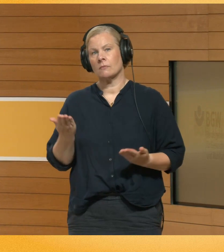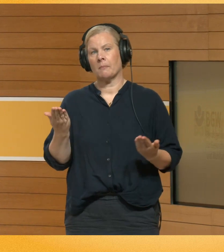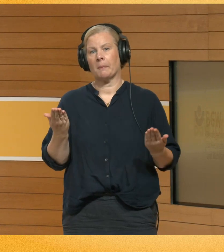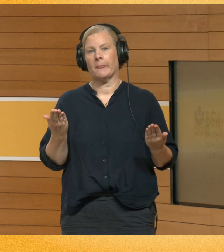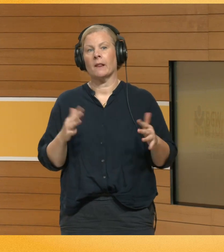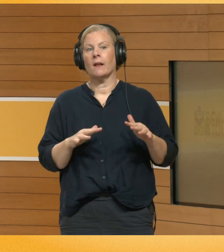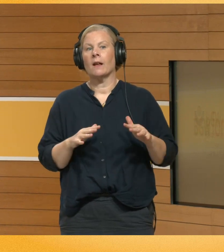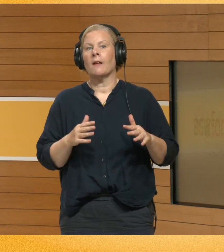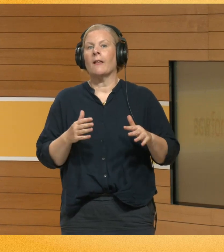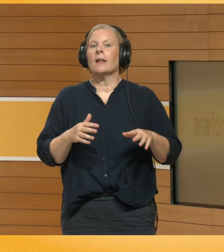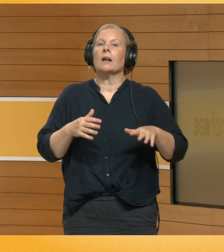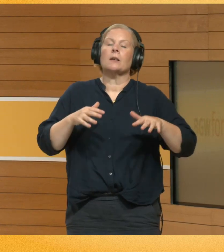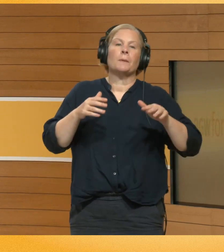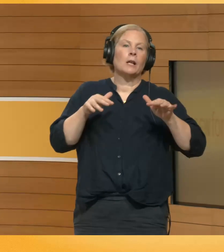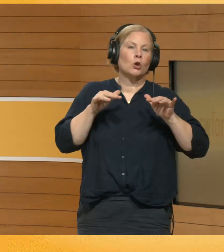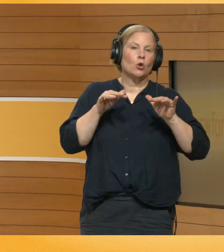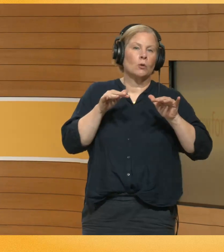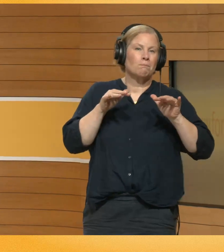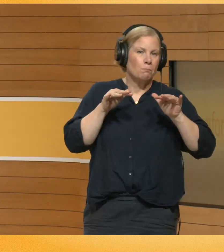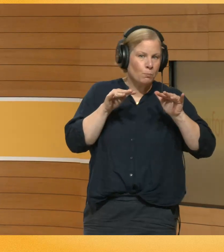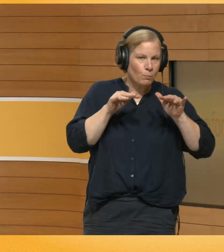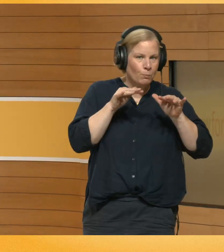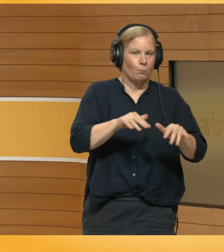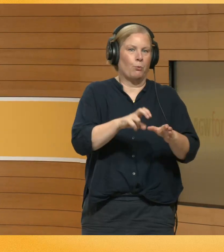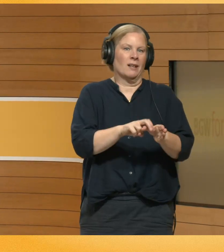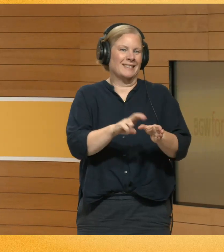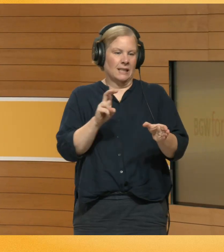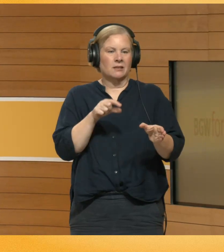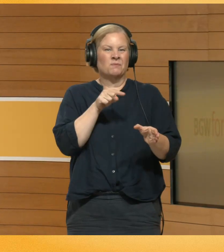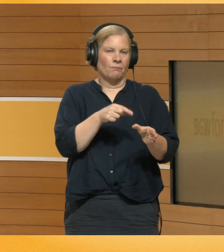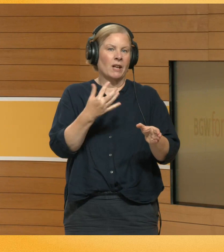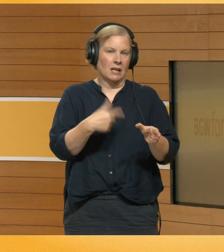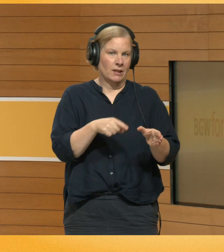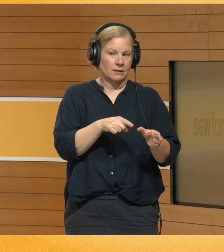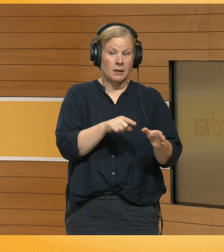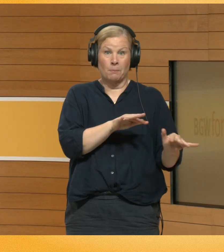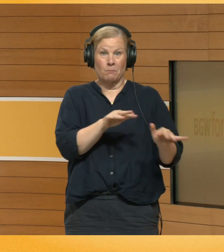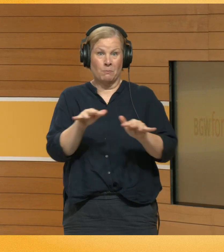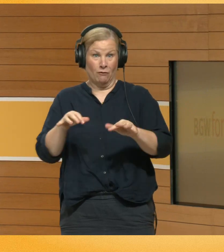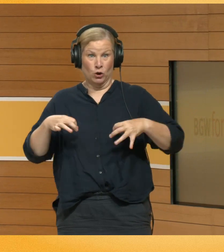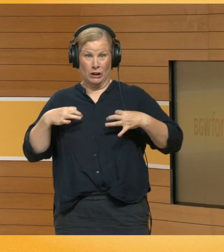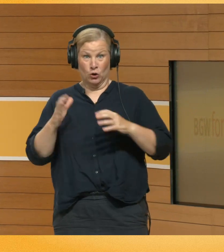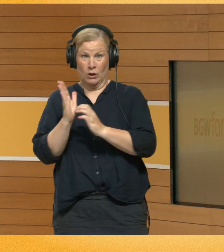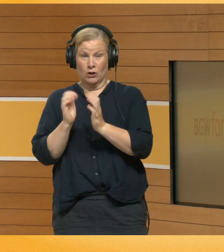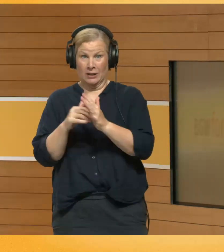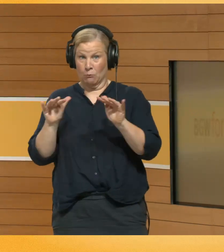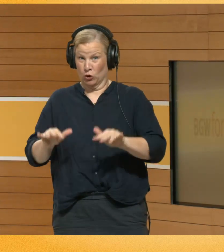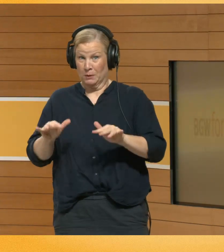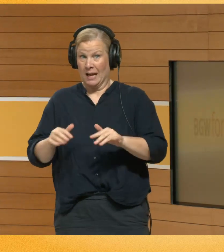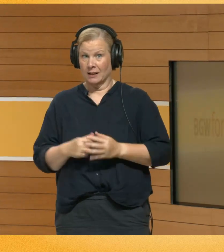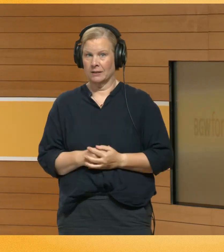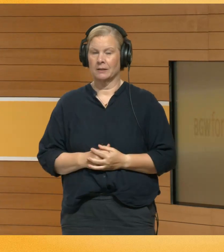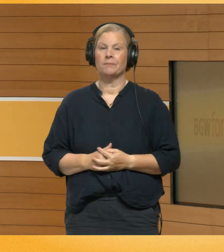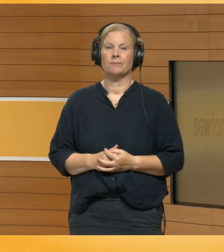well? Could you repeat that? Was it Brexit, sorry? Yes, the Brexit. Oh, I think if you see any involvement